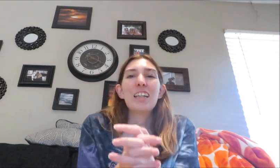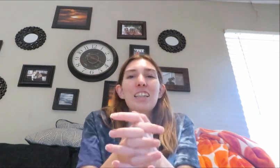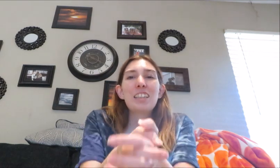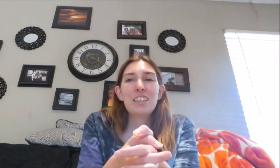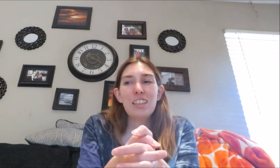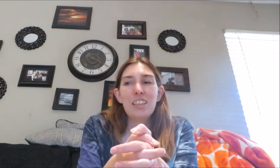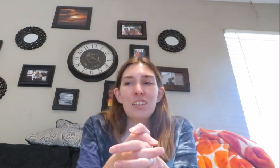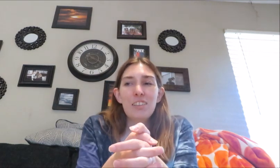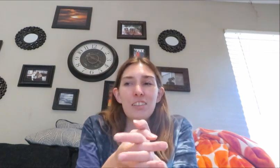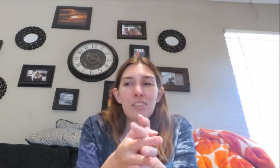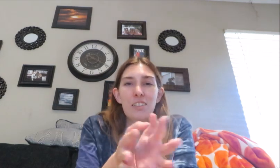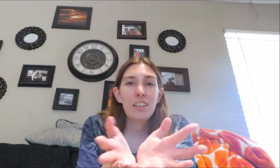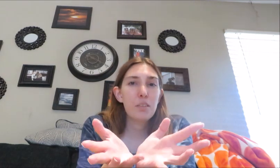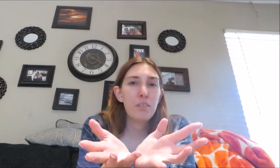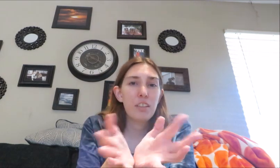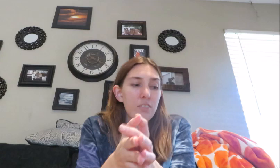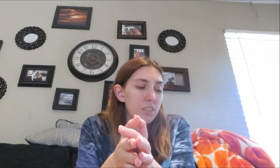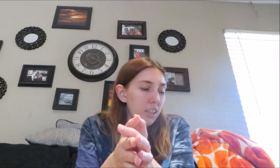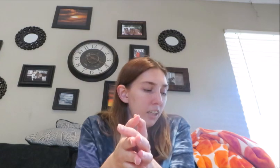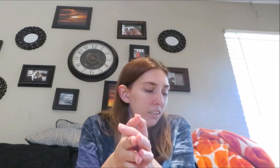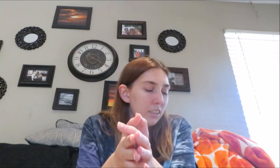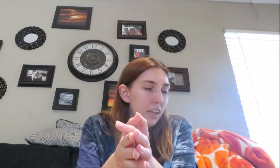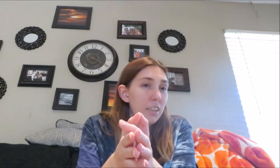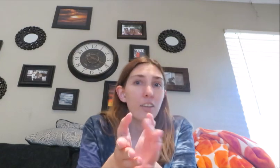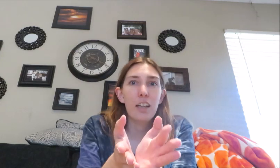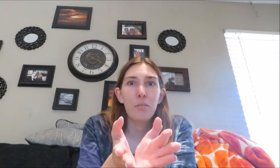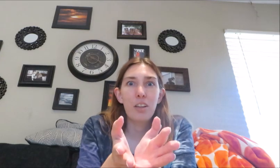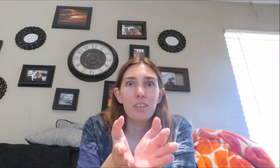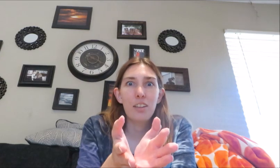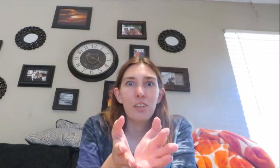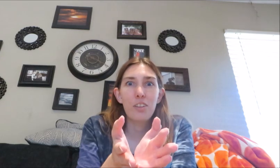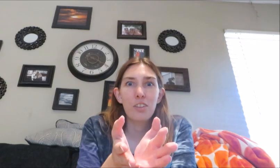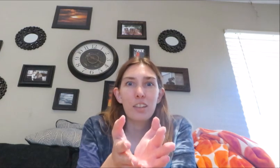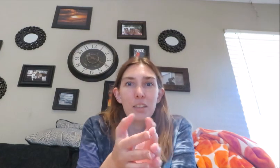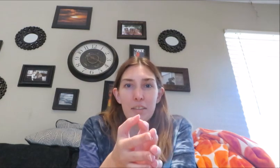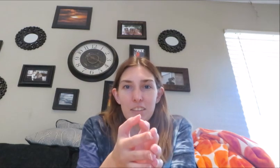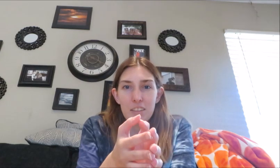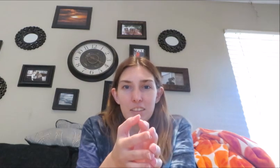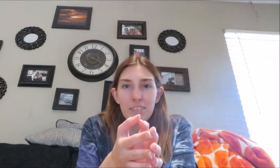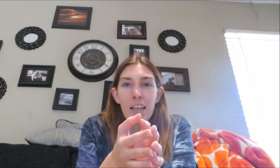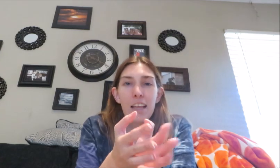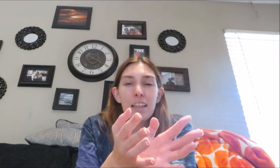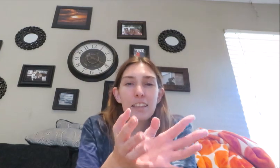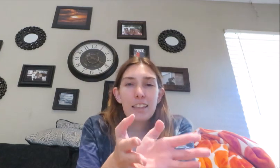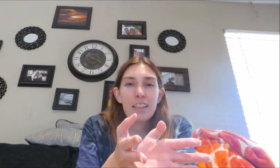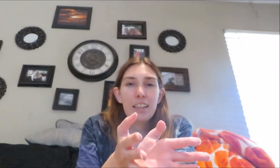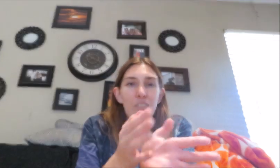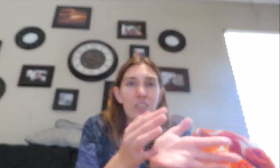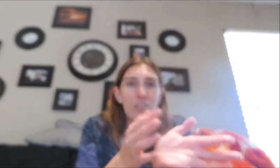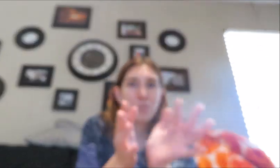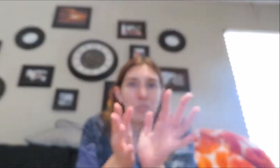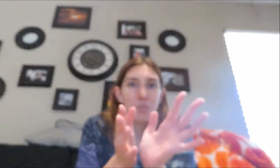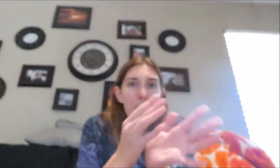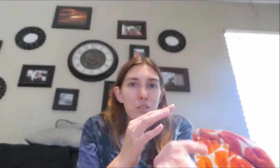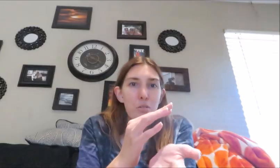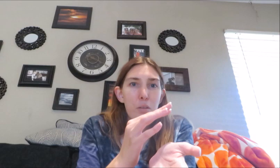have. So that's my video for today. I know that went on a lot longer than I expected it to. Then again, I had to figure out some situations with